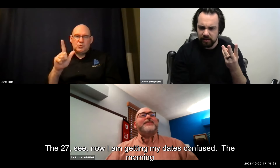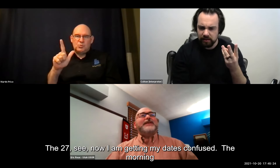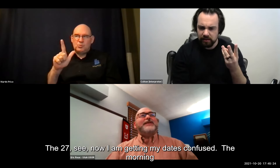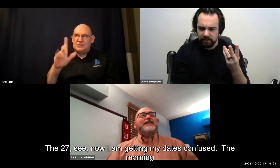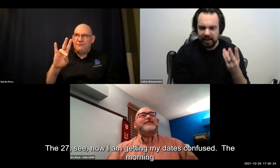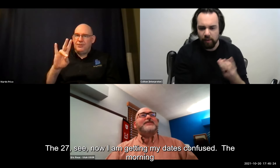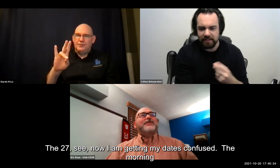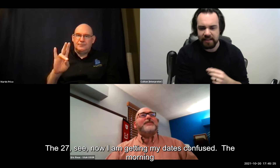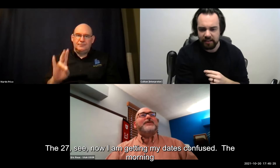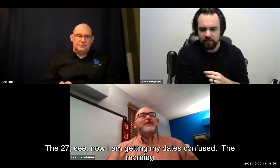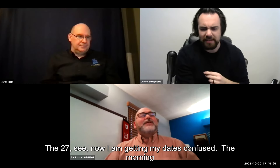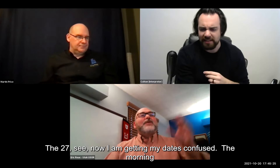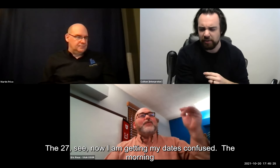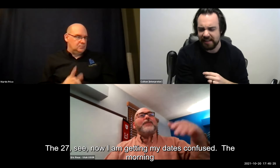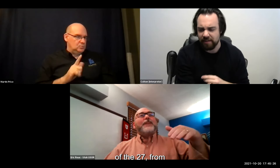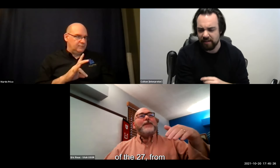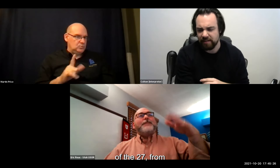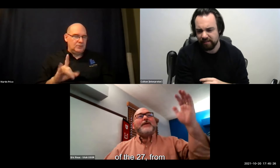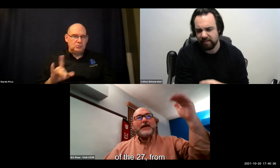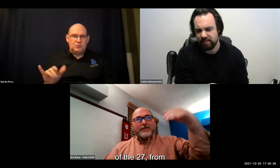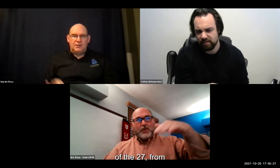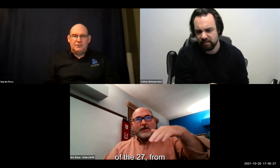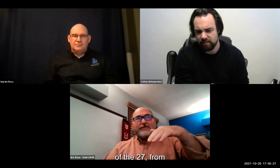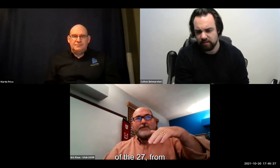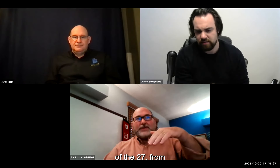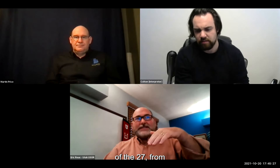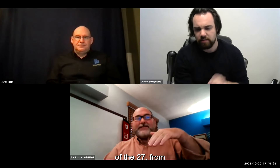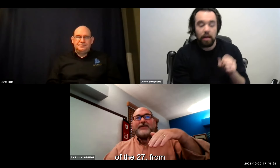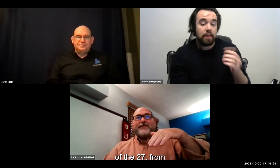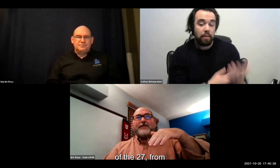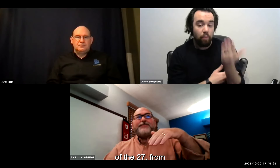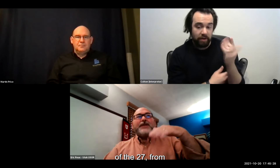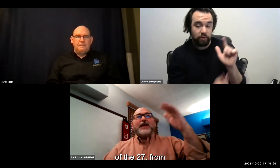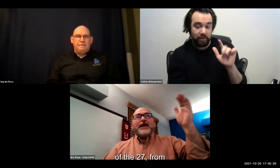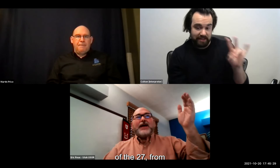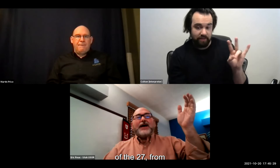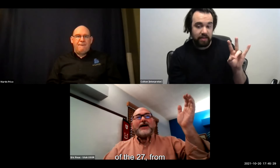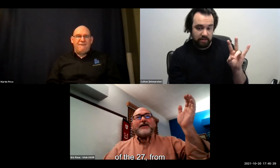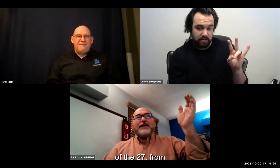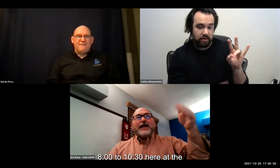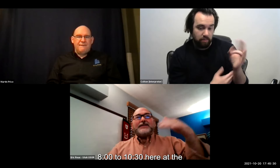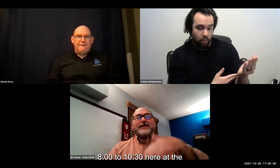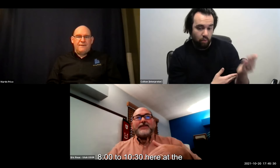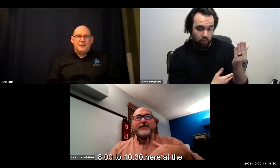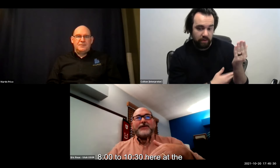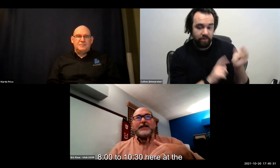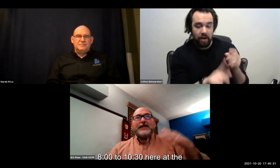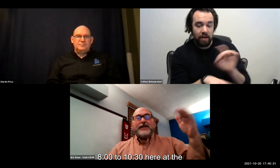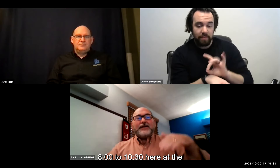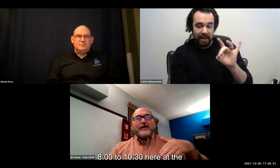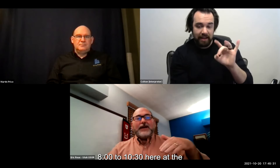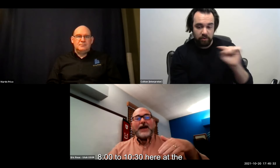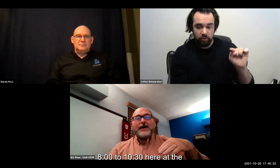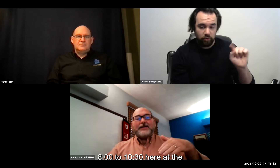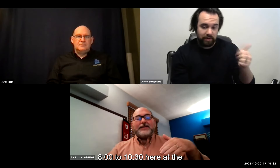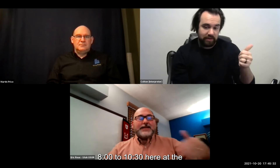see, now I'm going to get my days. Yeah, Wednesday's the 27th. Yeah, the morning of the 27th from 8 to 10:30